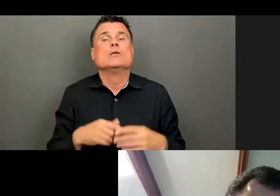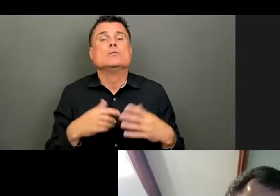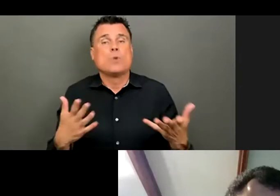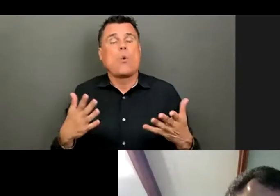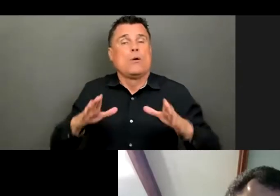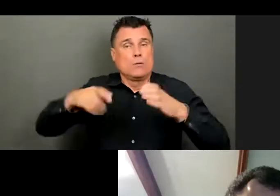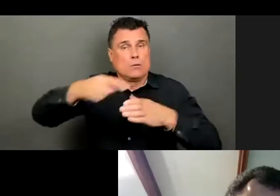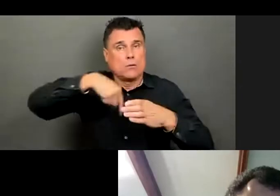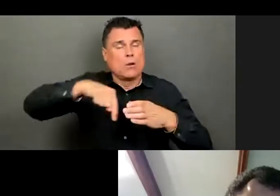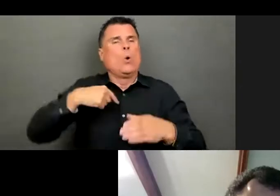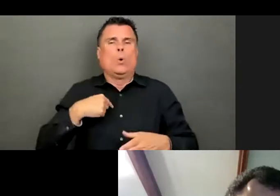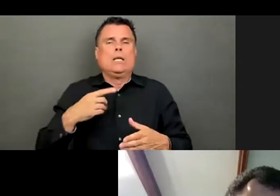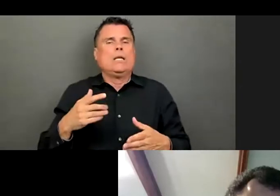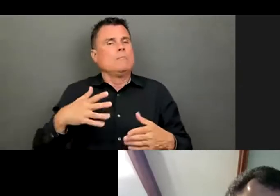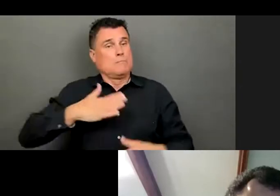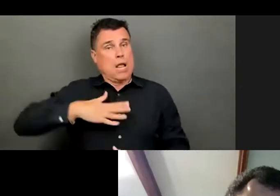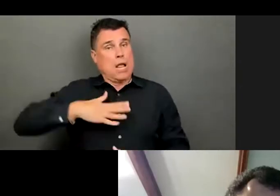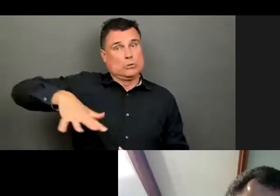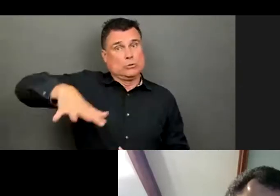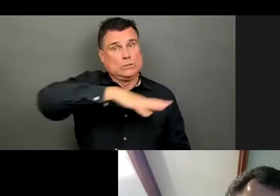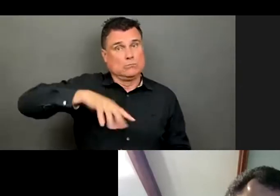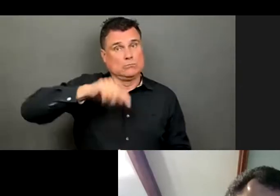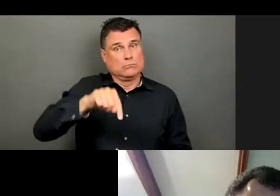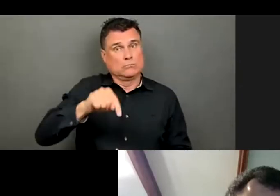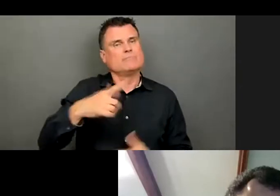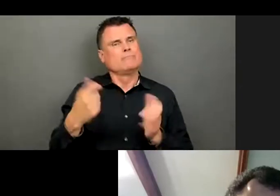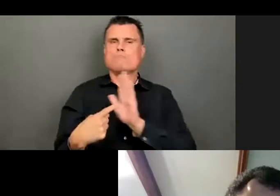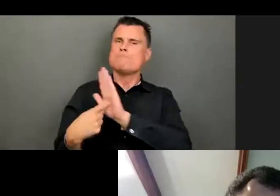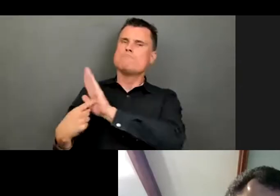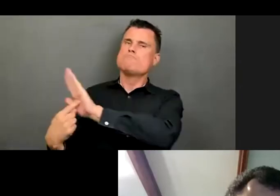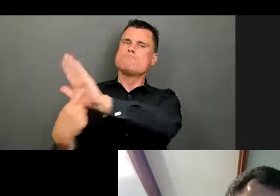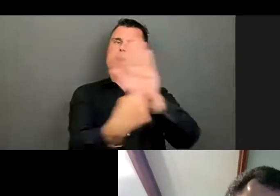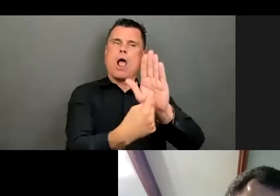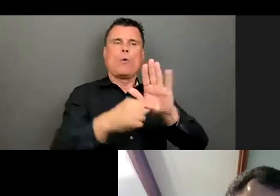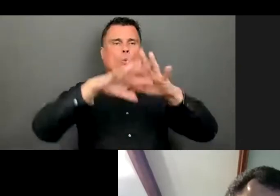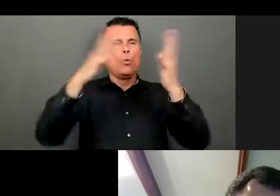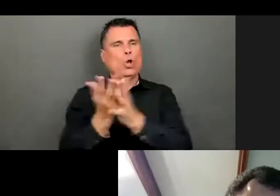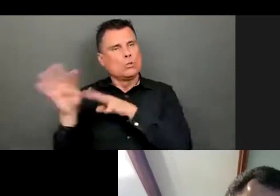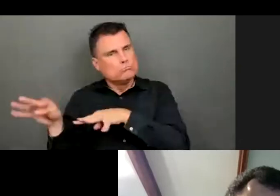other countries and other region and in our region. Thank you very much.